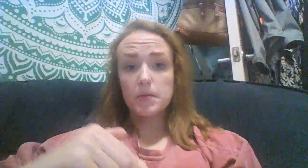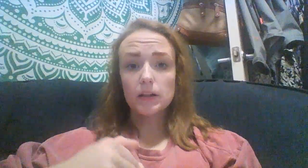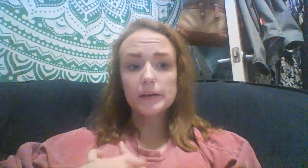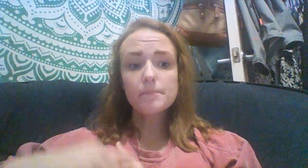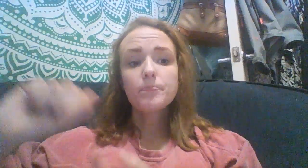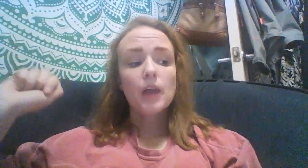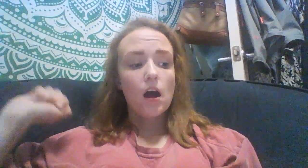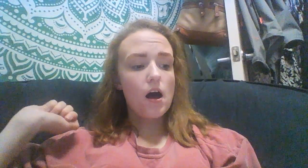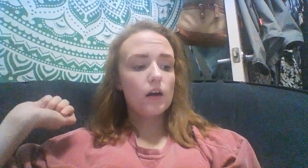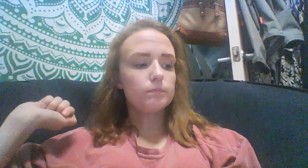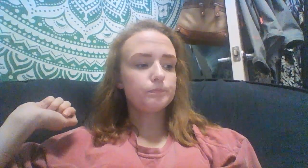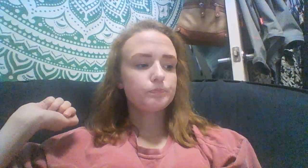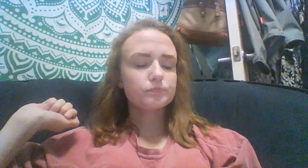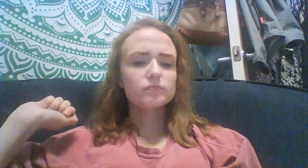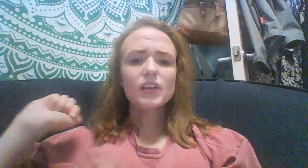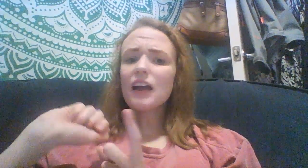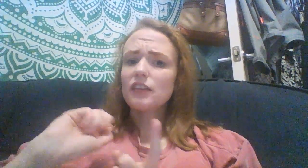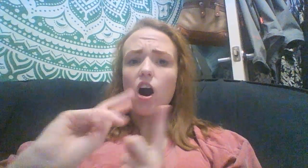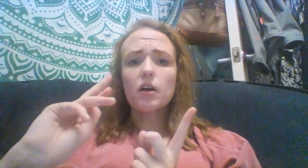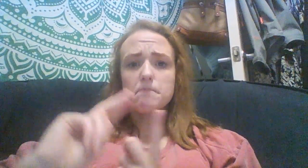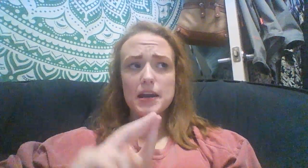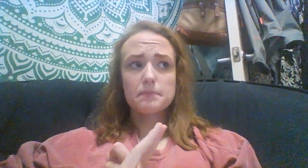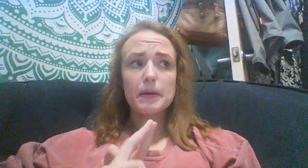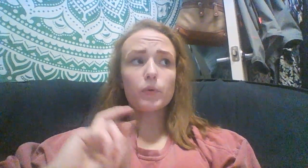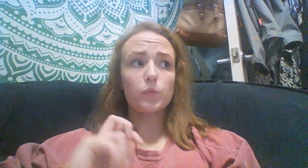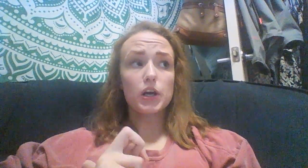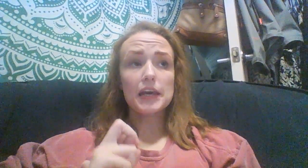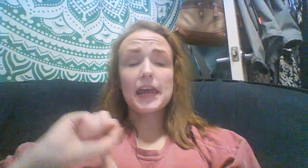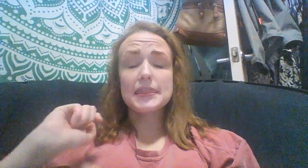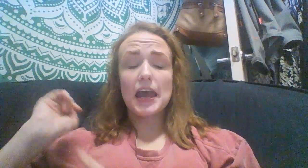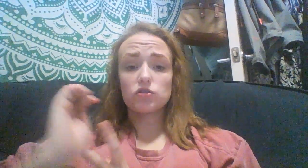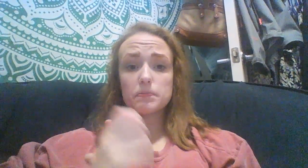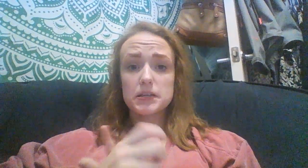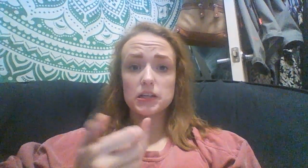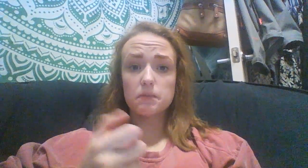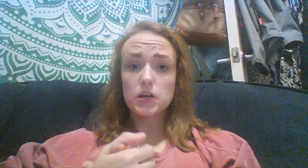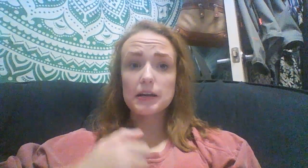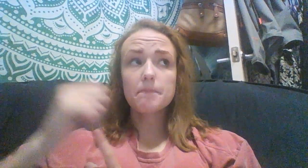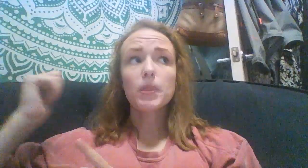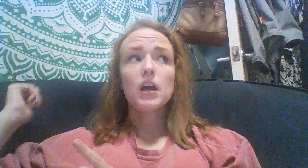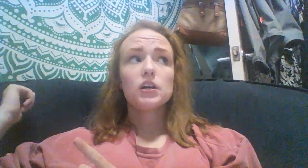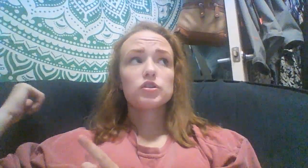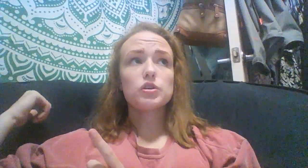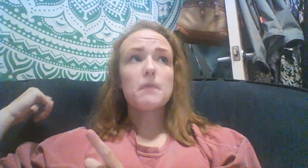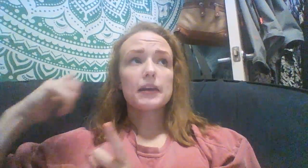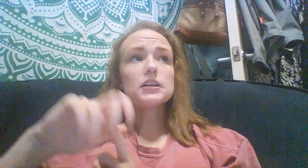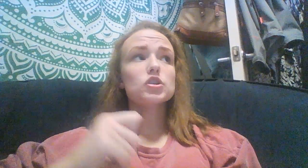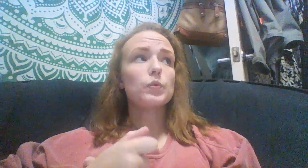economically. There are many people working in the LGBT community to make it to